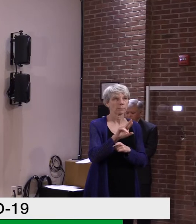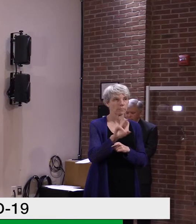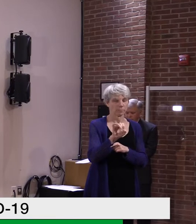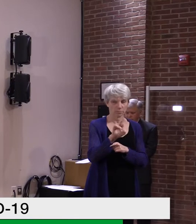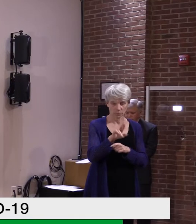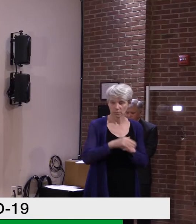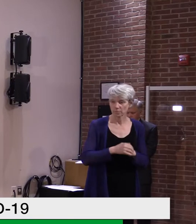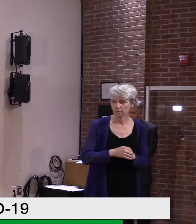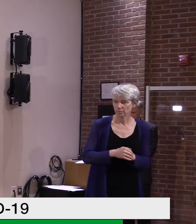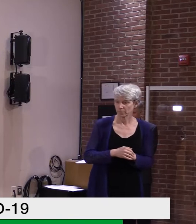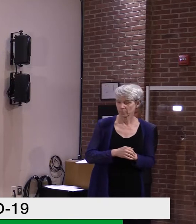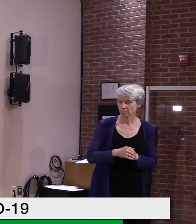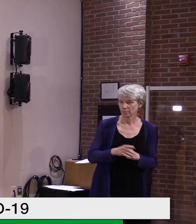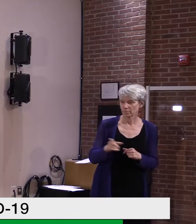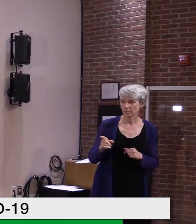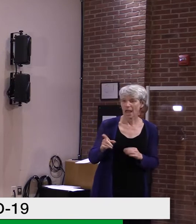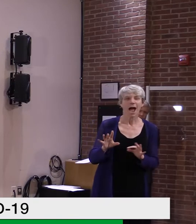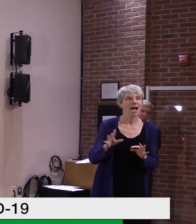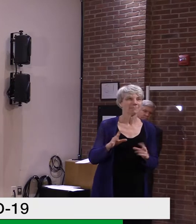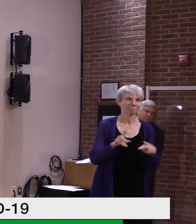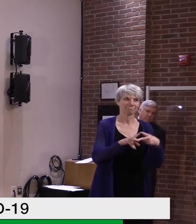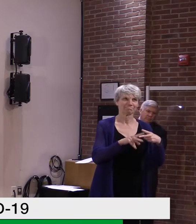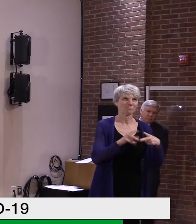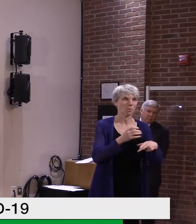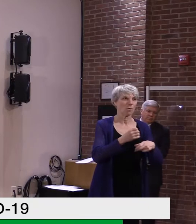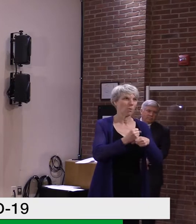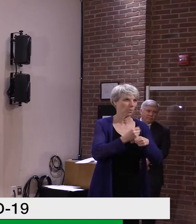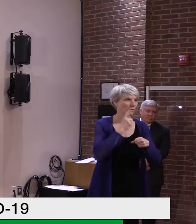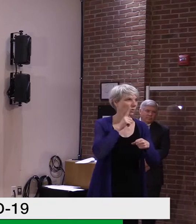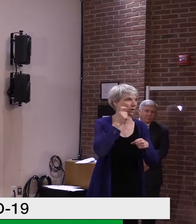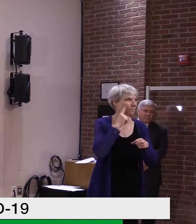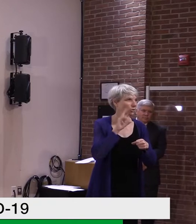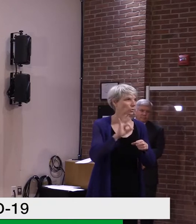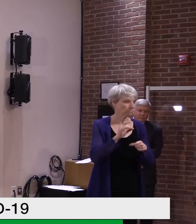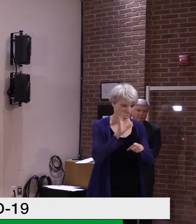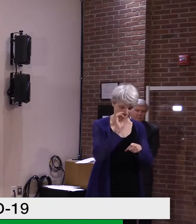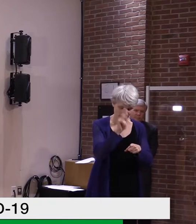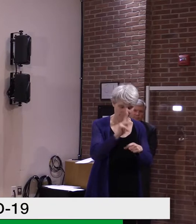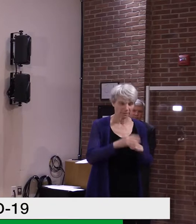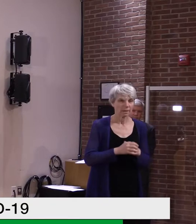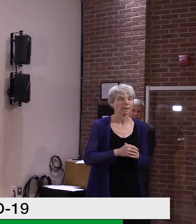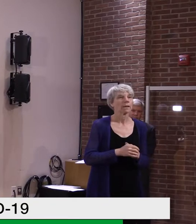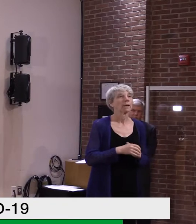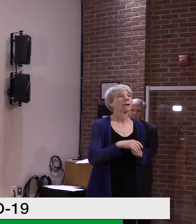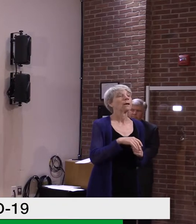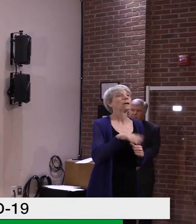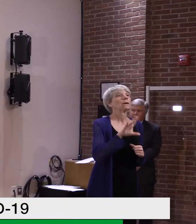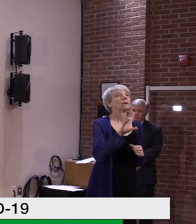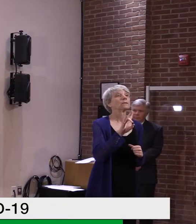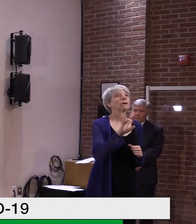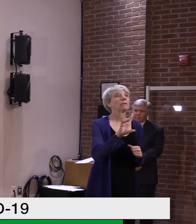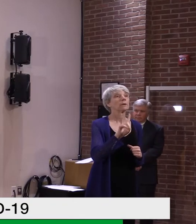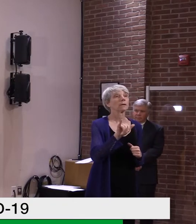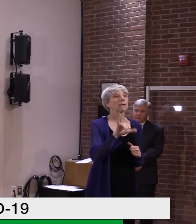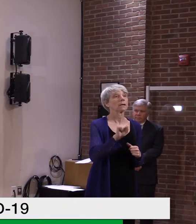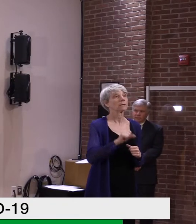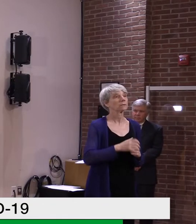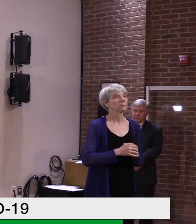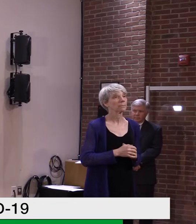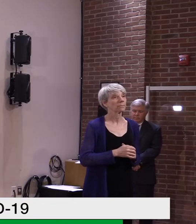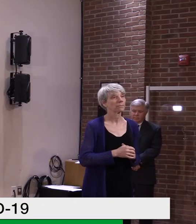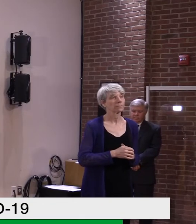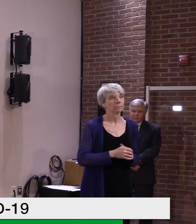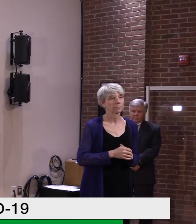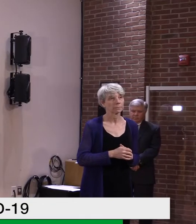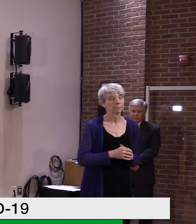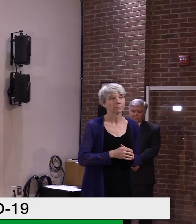Thanks, Jason. I think both of mine are for the governor. Okay. Ann Wallace Allen, 7 days.